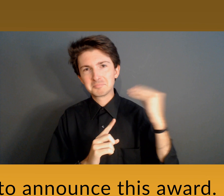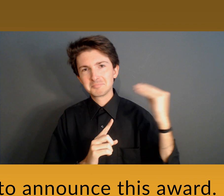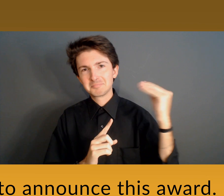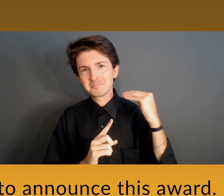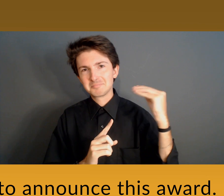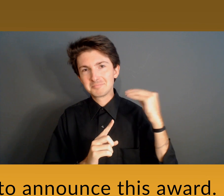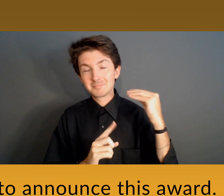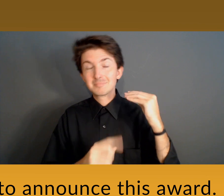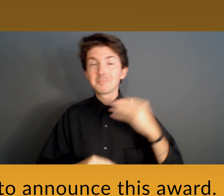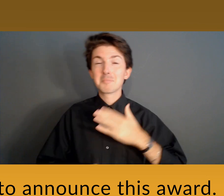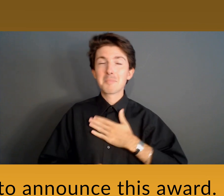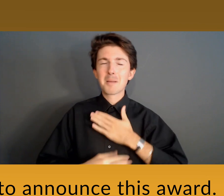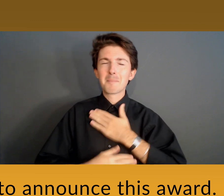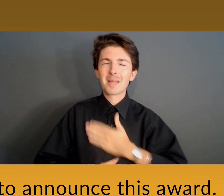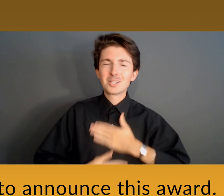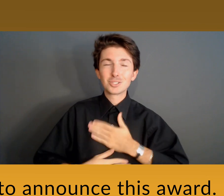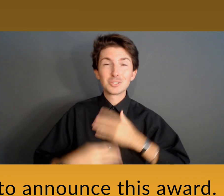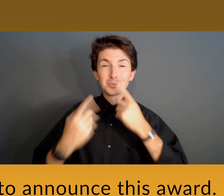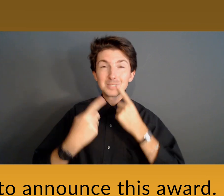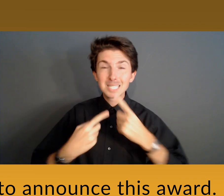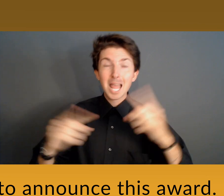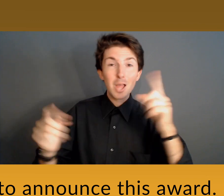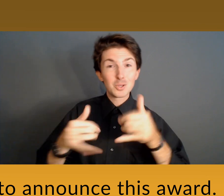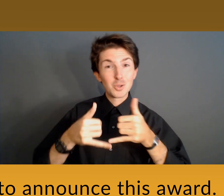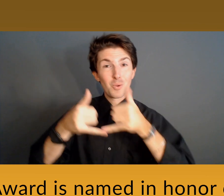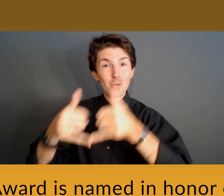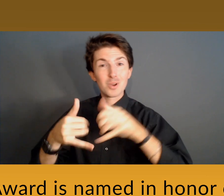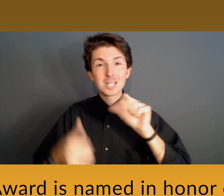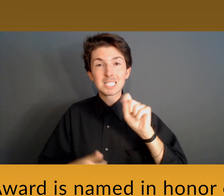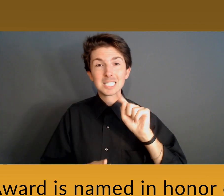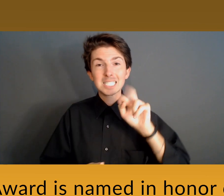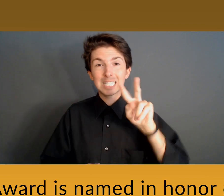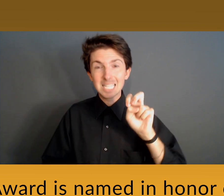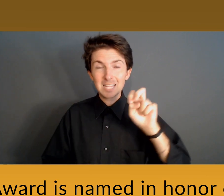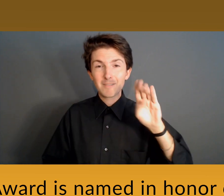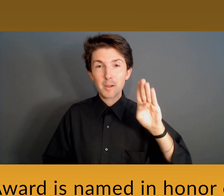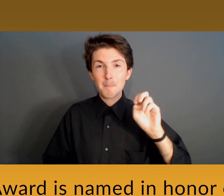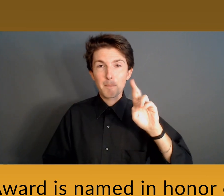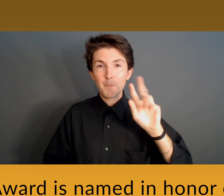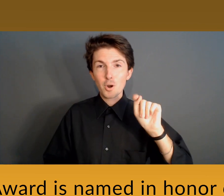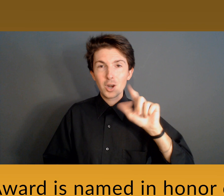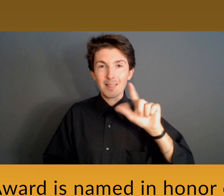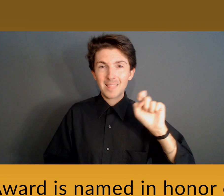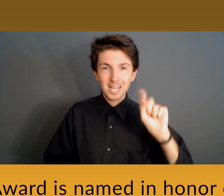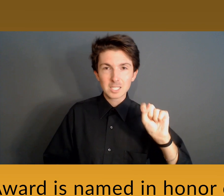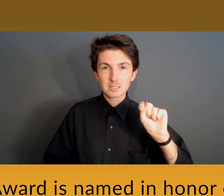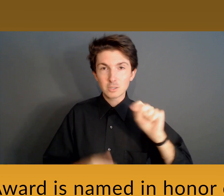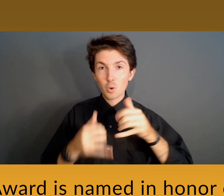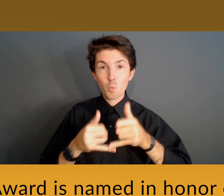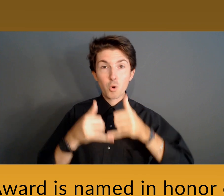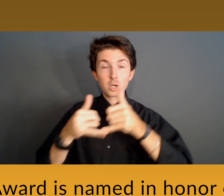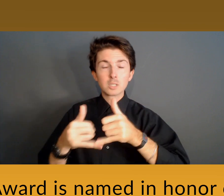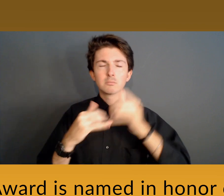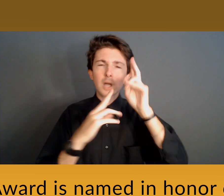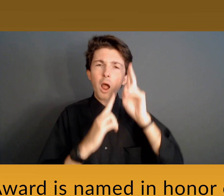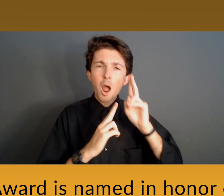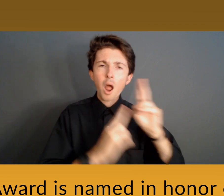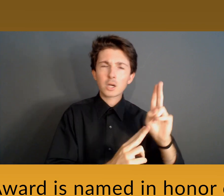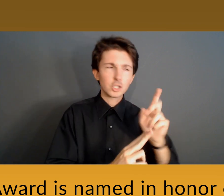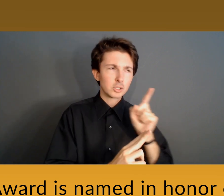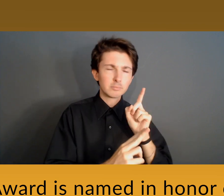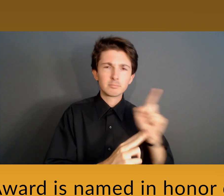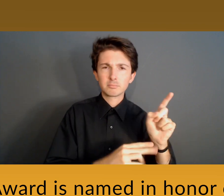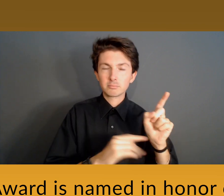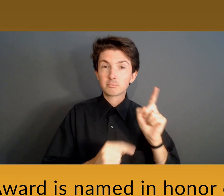it is my pleasure to announce this award. The Steve Bartlett Award is named in honor of a man